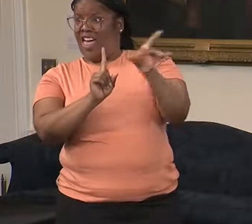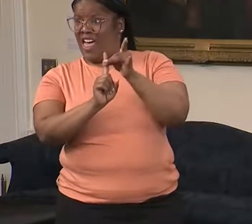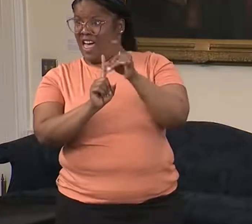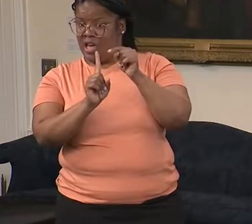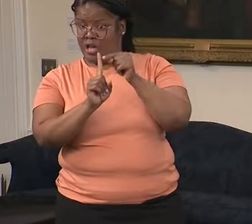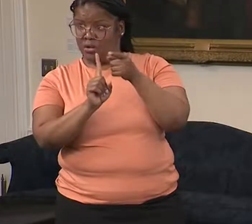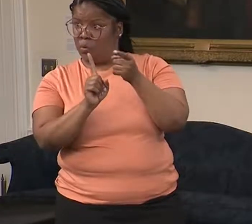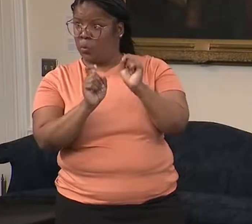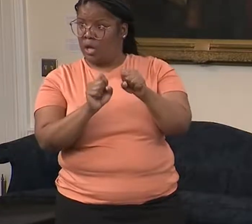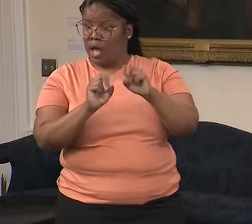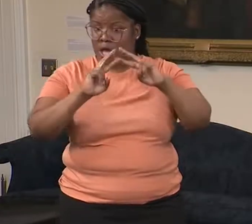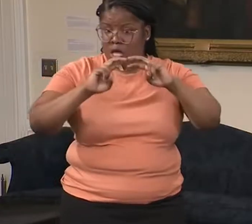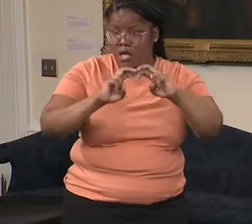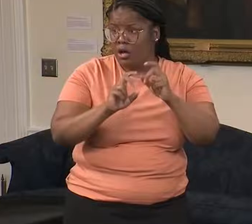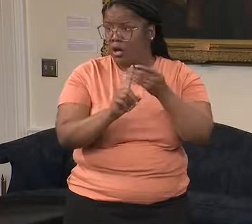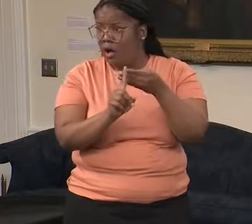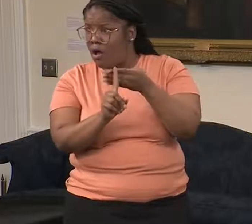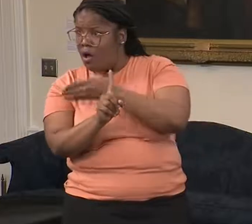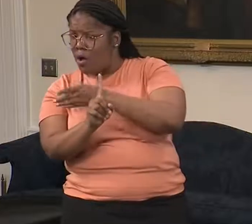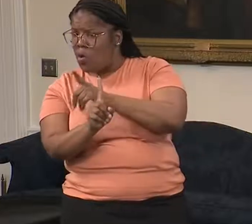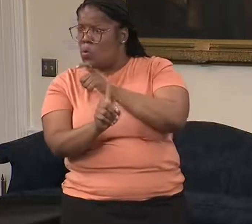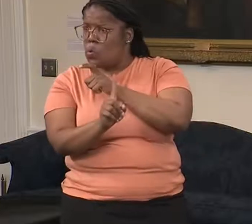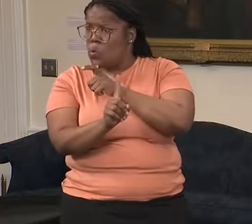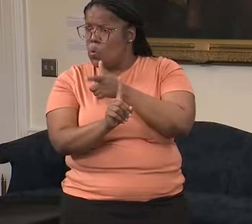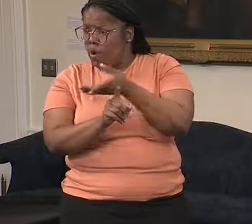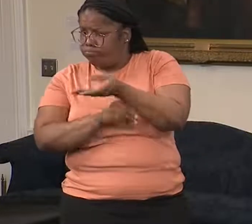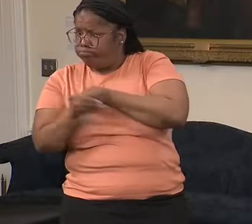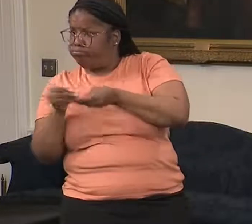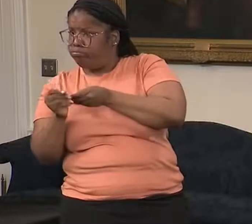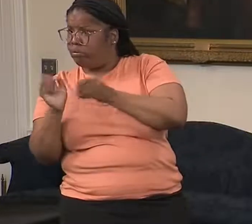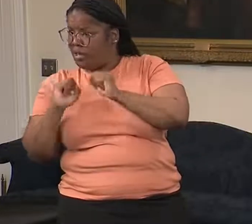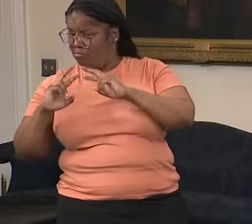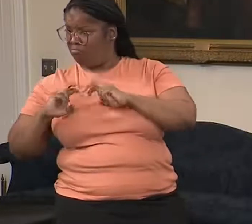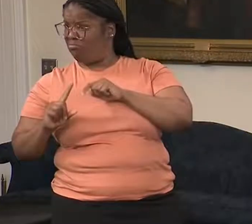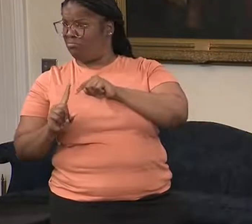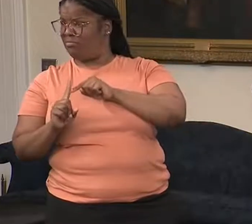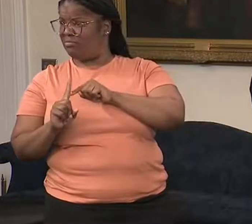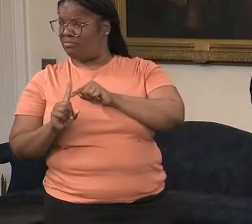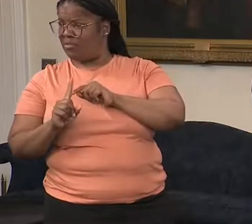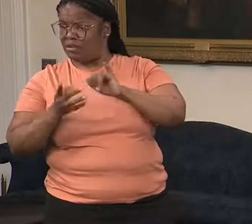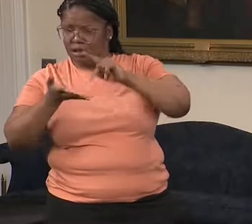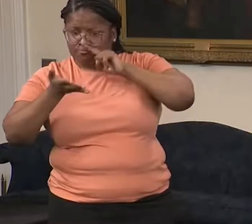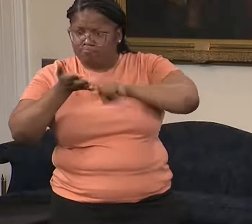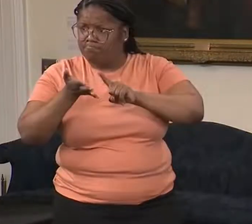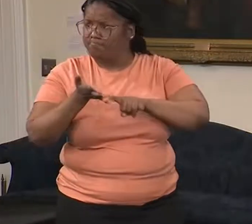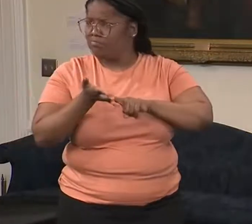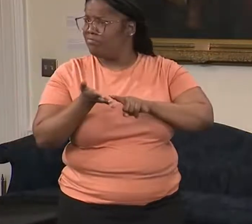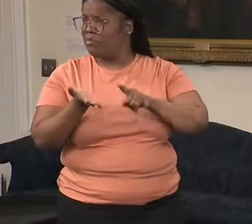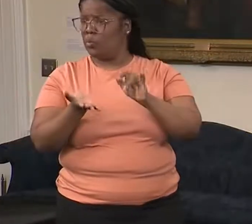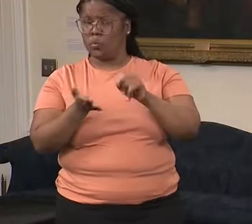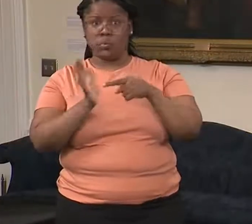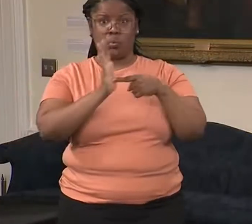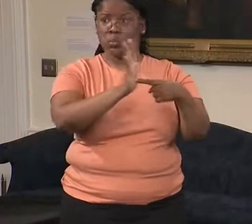wants to talk about, no, he doesn't want to talk about that. That's not his real thing, so I can wing this one then.